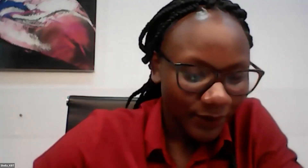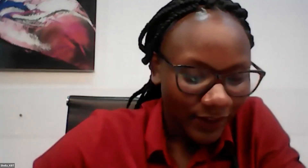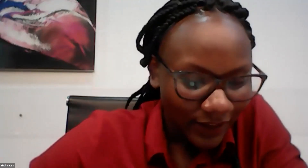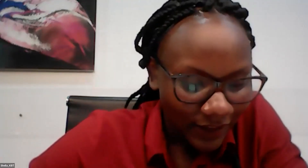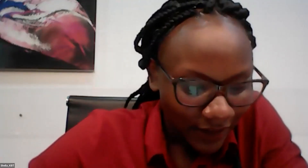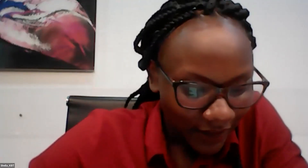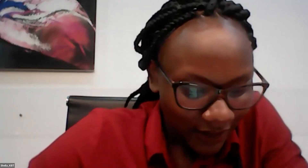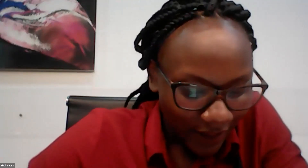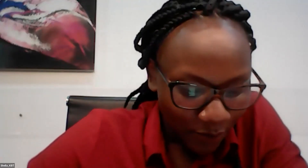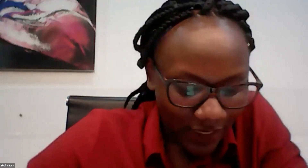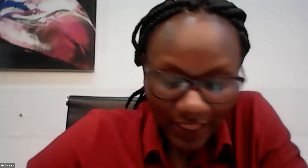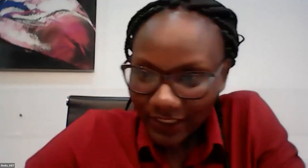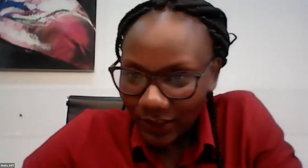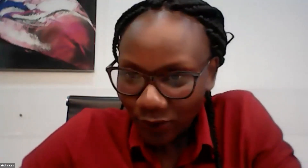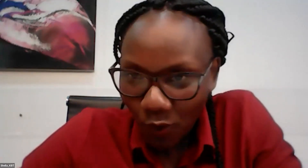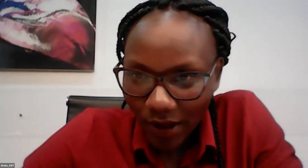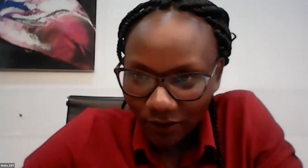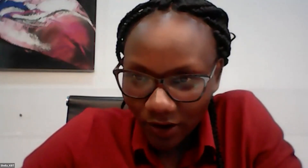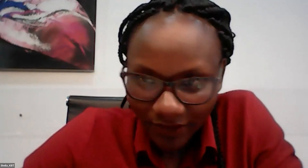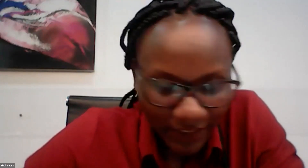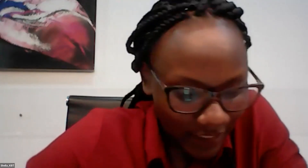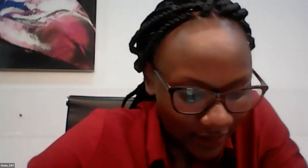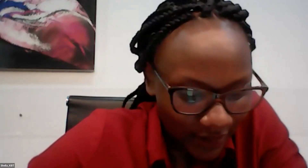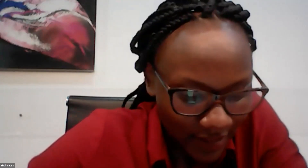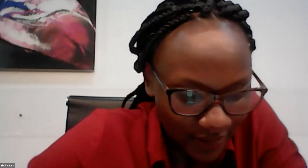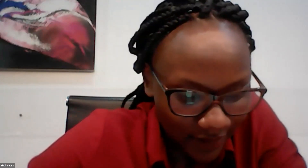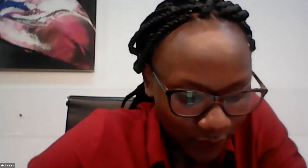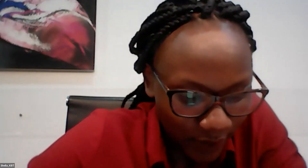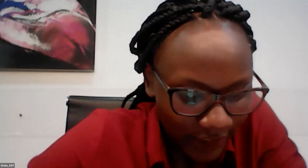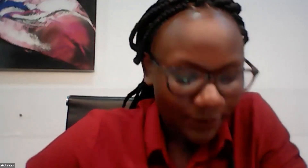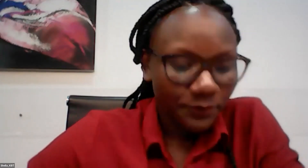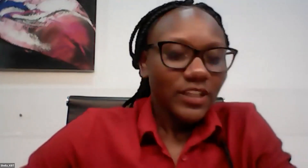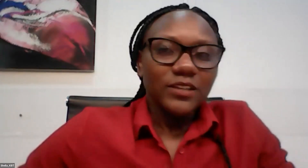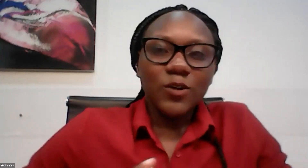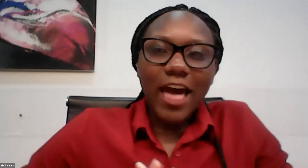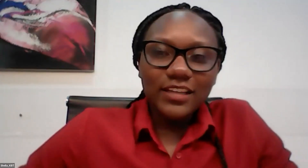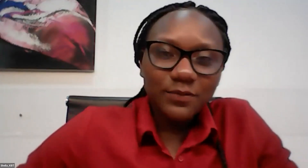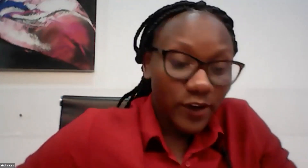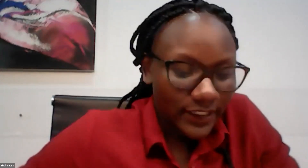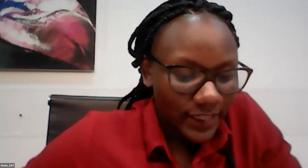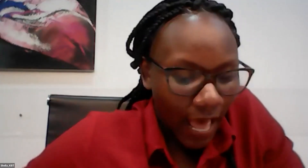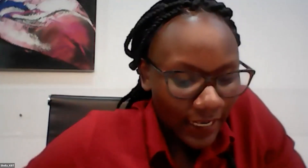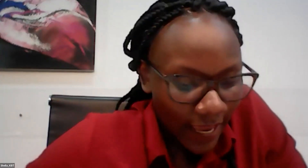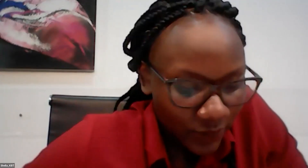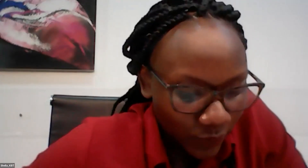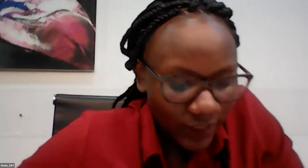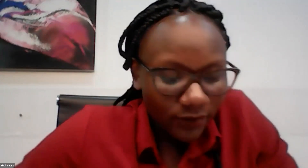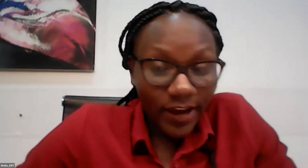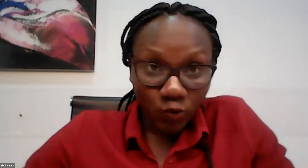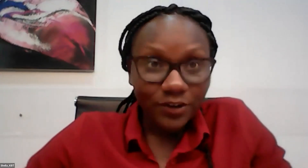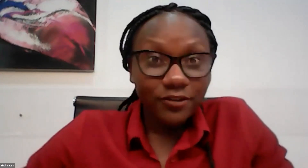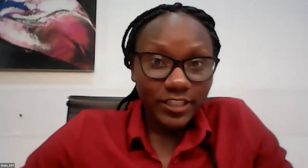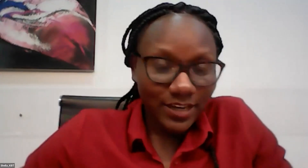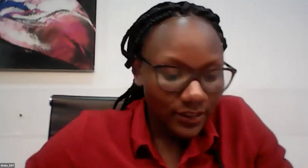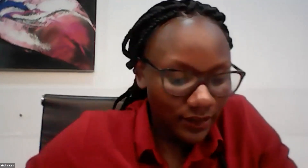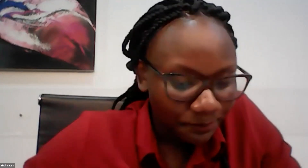no. I'm glad that is from one of our ventures. This is great. So at this point, I'd like to